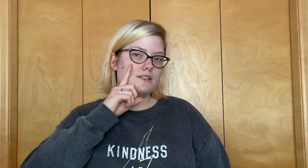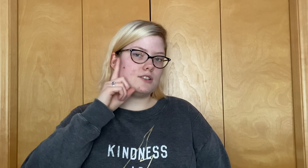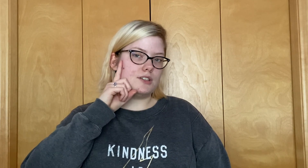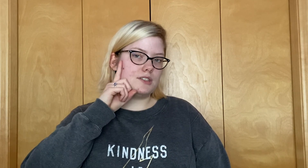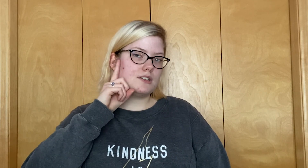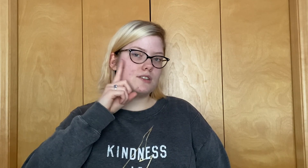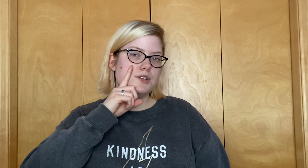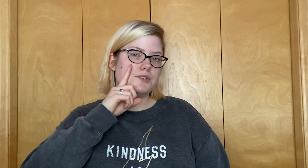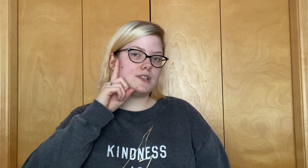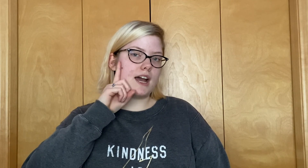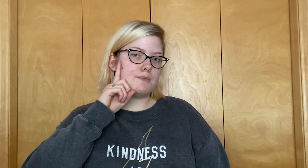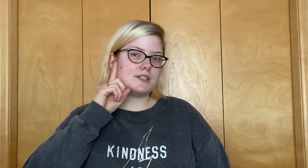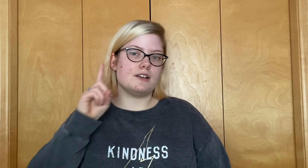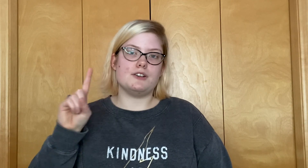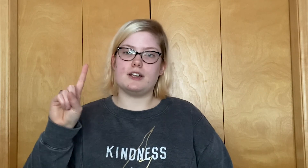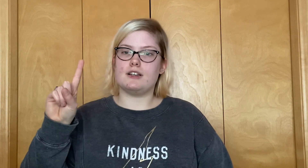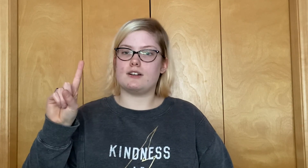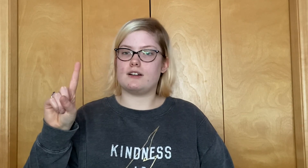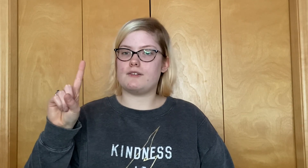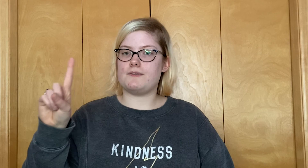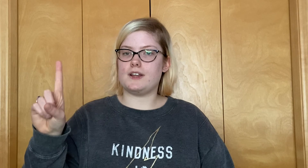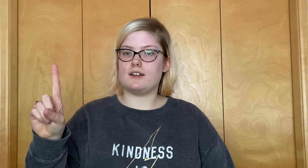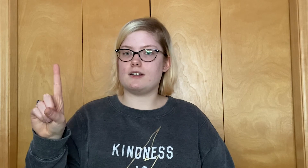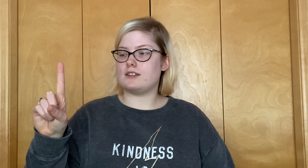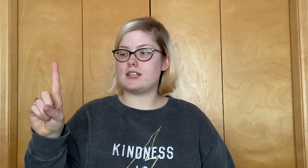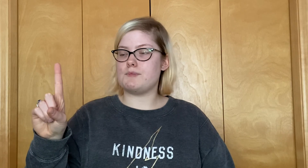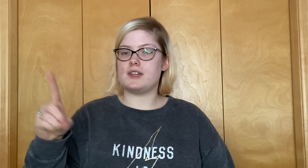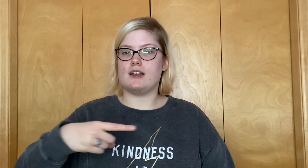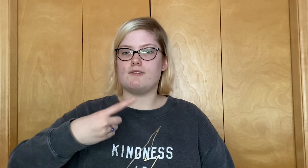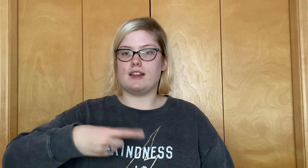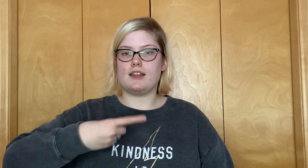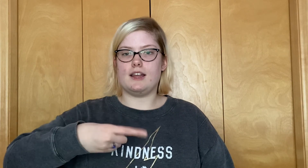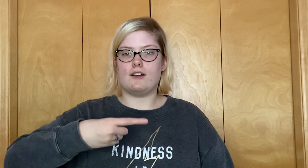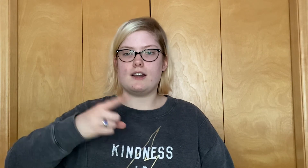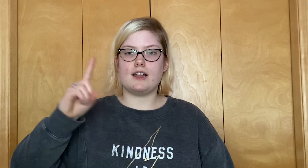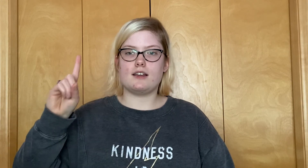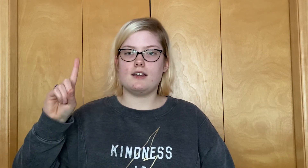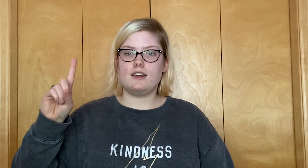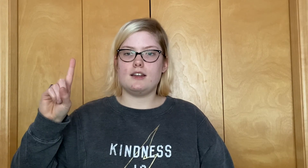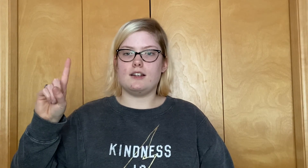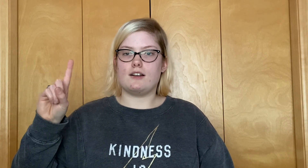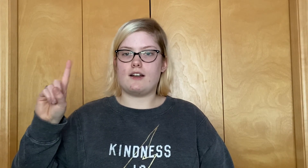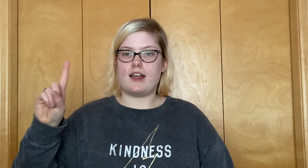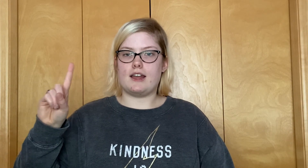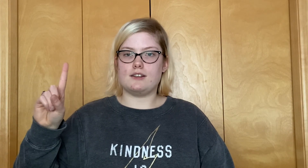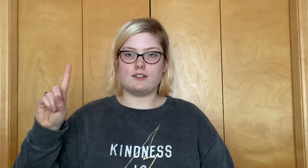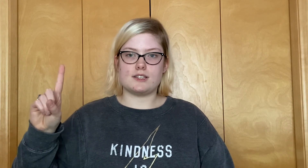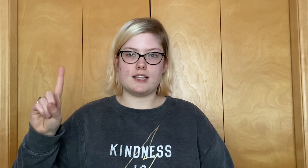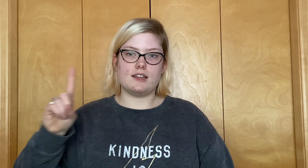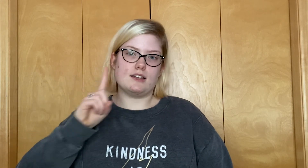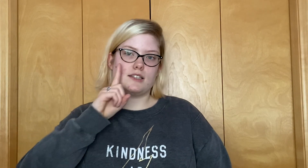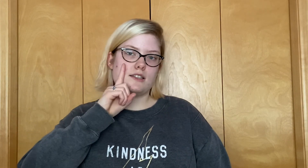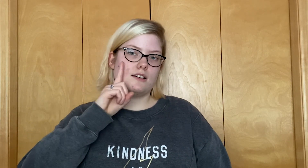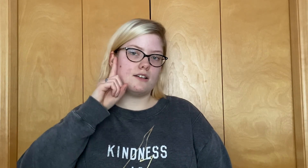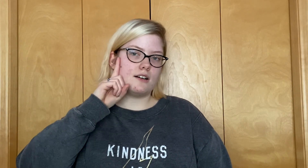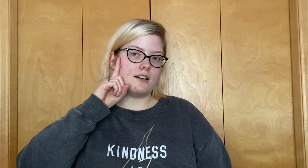Just 2 taps on your same thing with hearing. Your hand looks like this